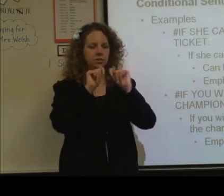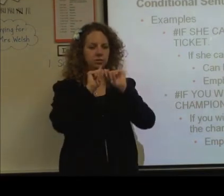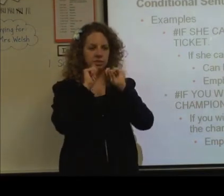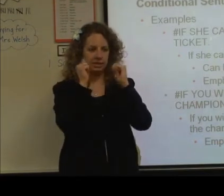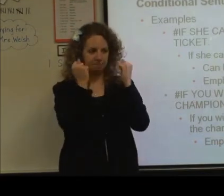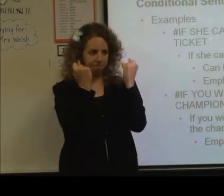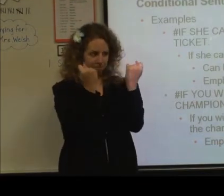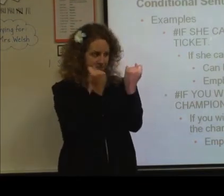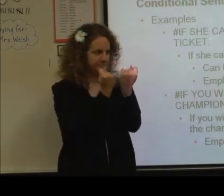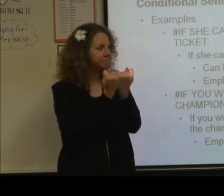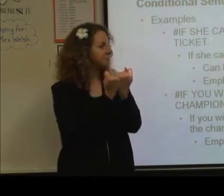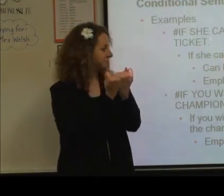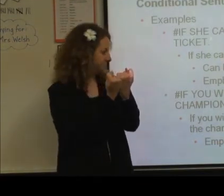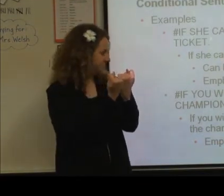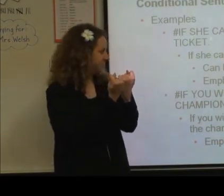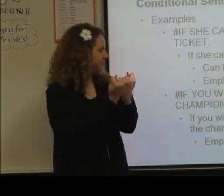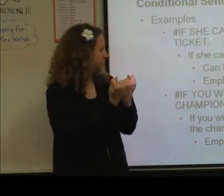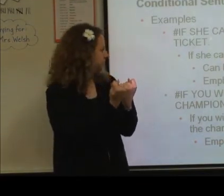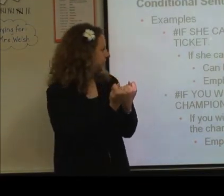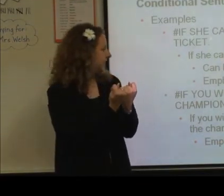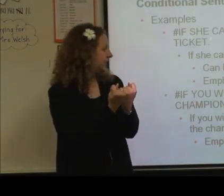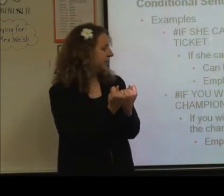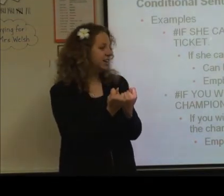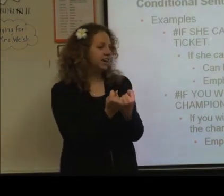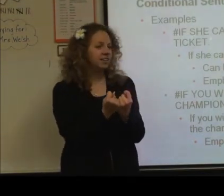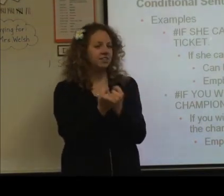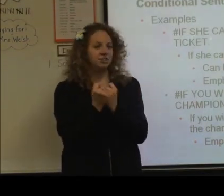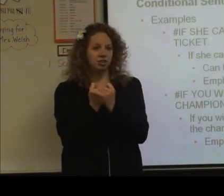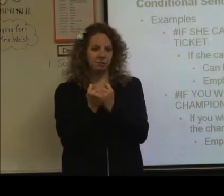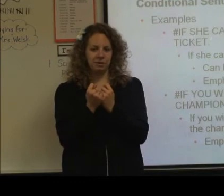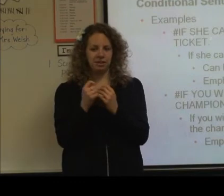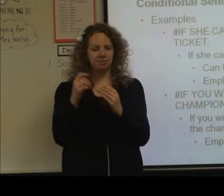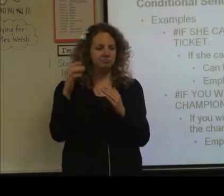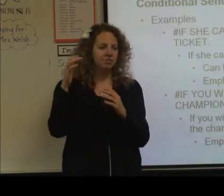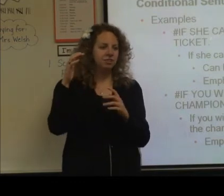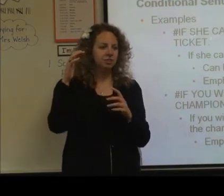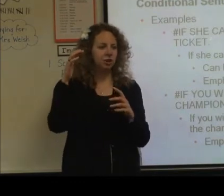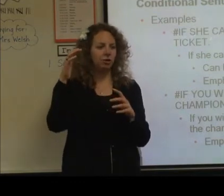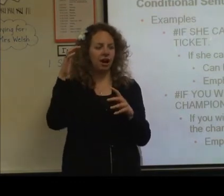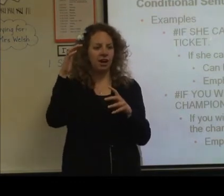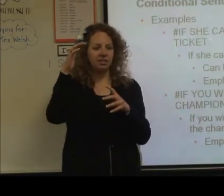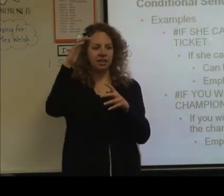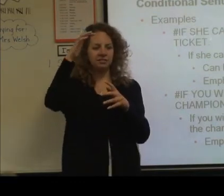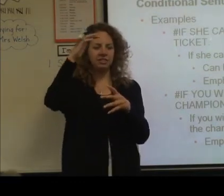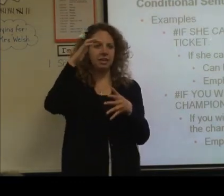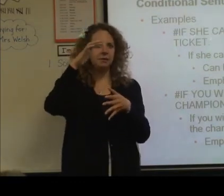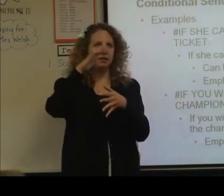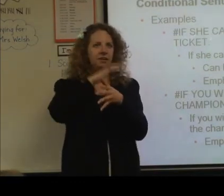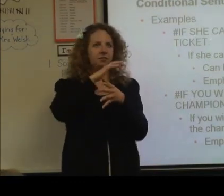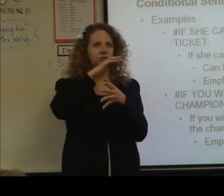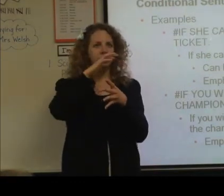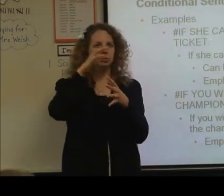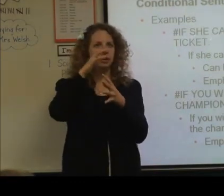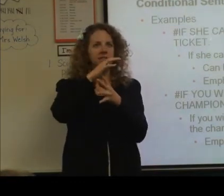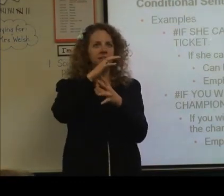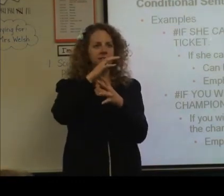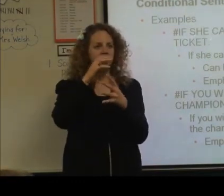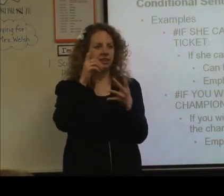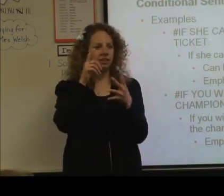so team. Okay, and then champion. So I think I've seen it two ways. I think